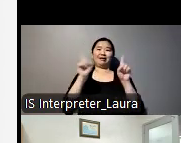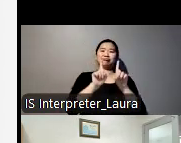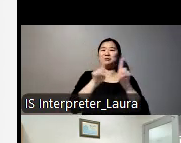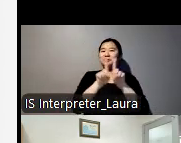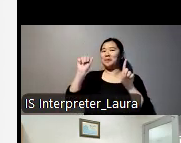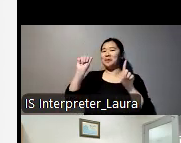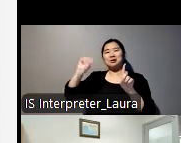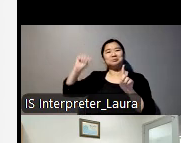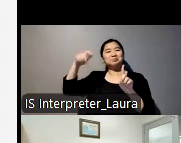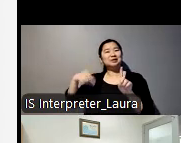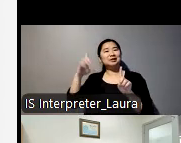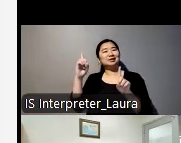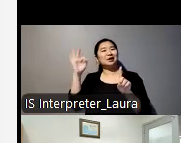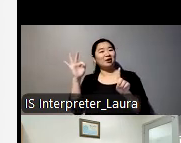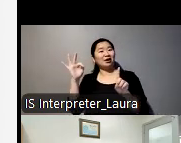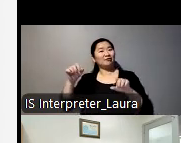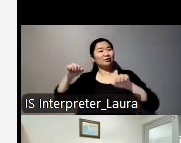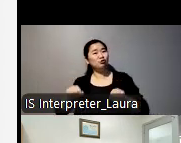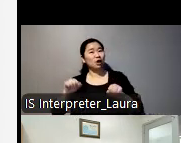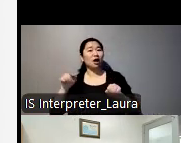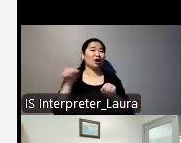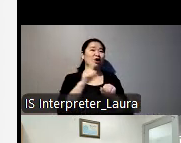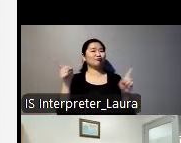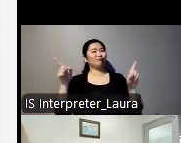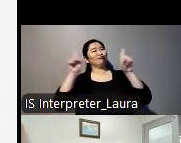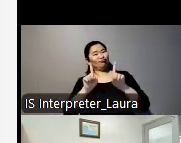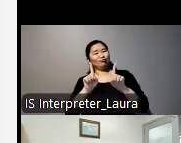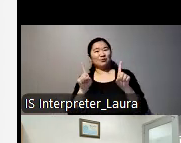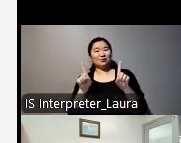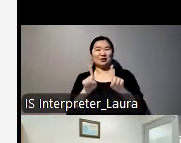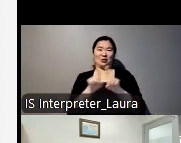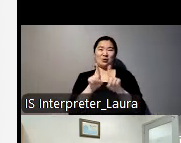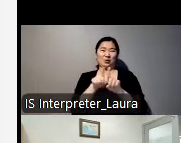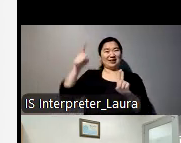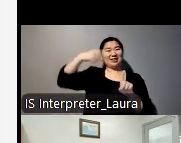the CRPD implementation after getting